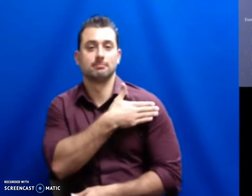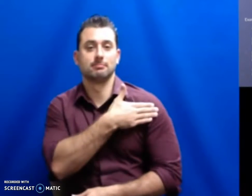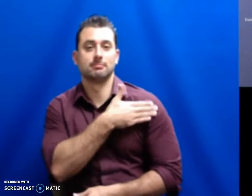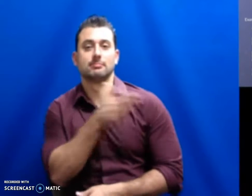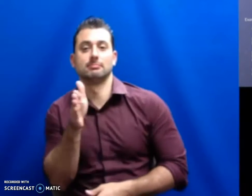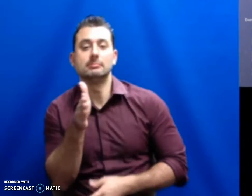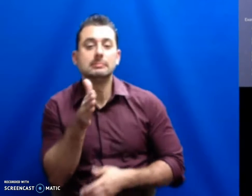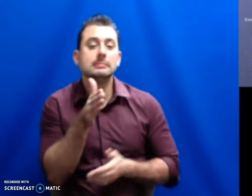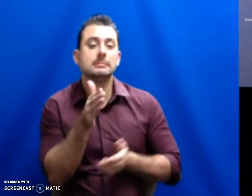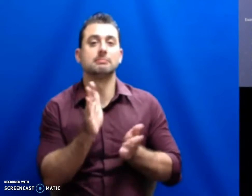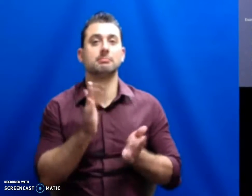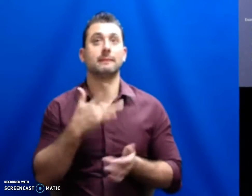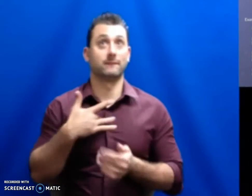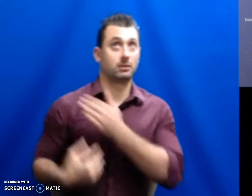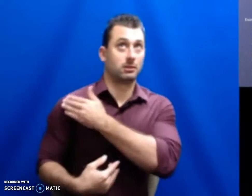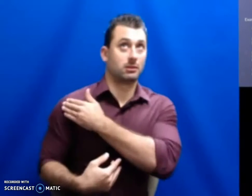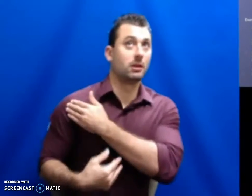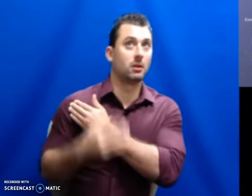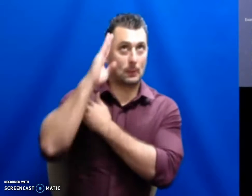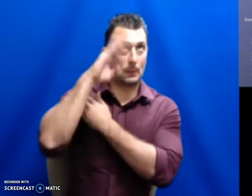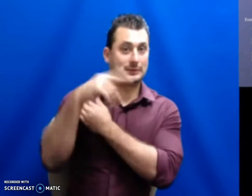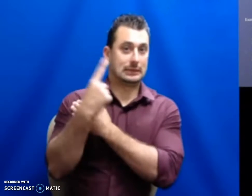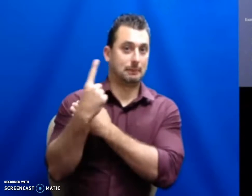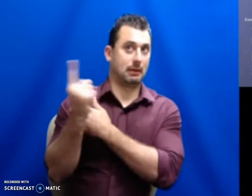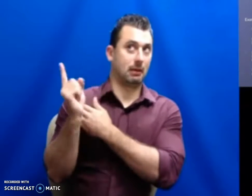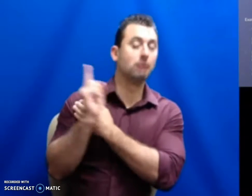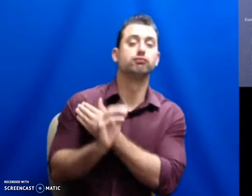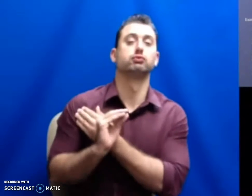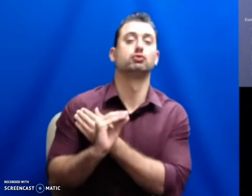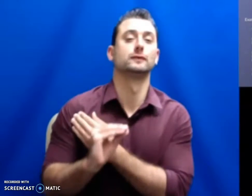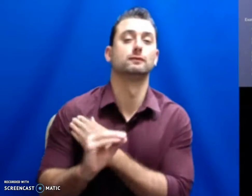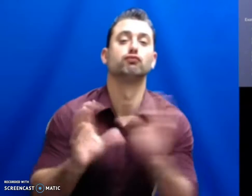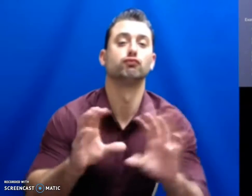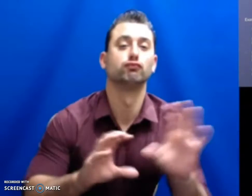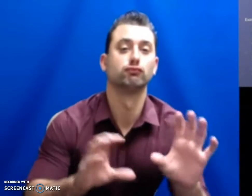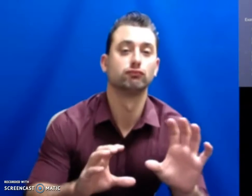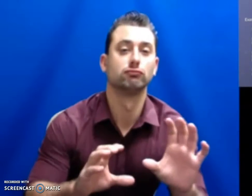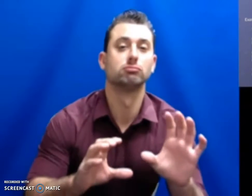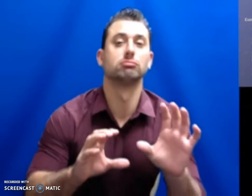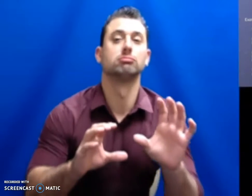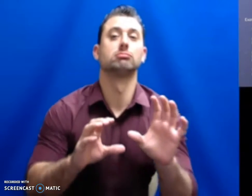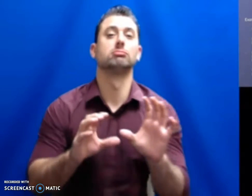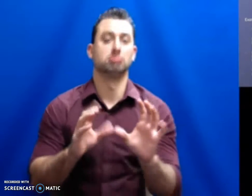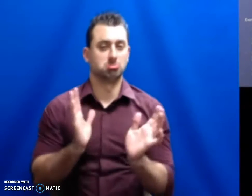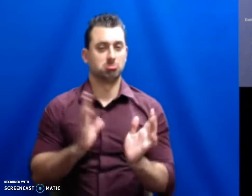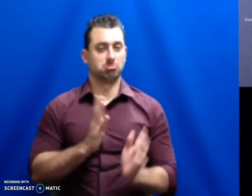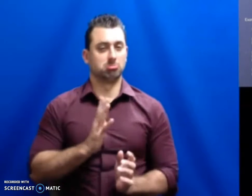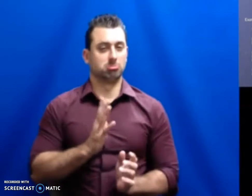Another way, you can tap a person on the shoulder and kind of let the nodes move so they know that there's someone trying to move around you. They can keep up with their conversation,